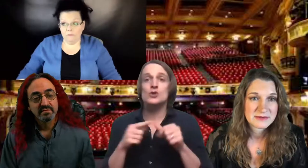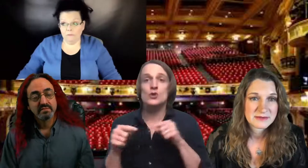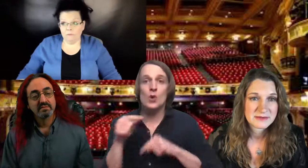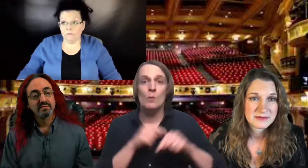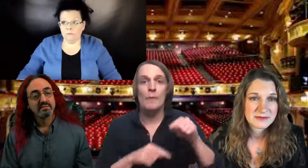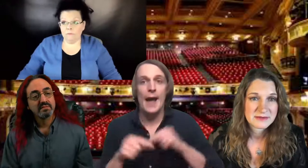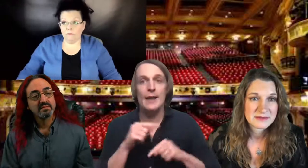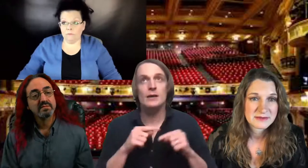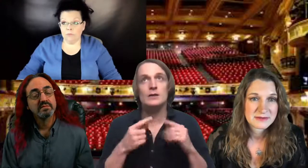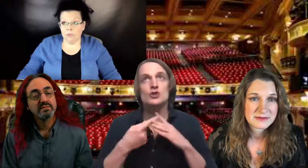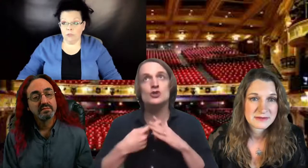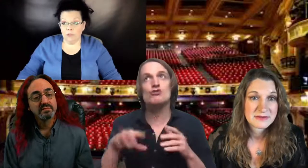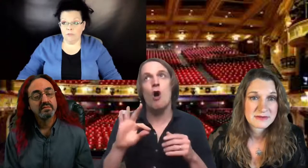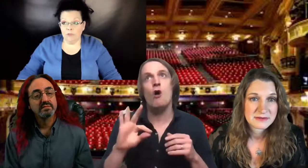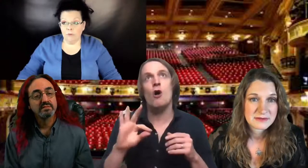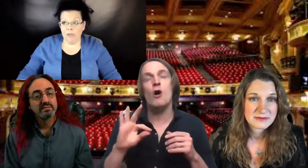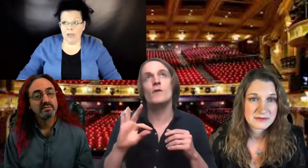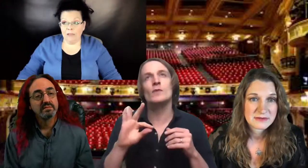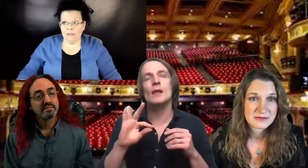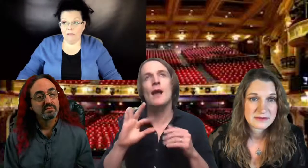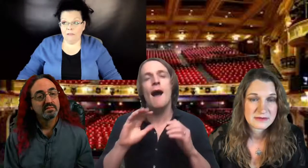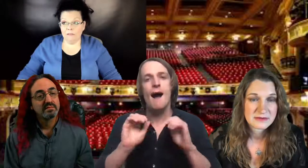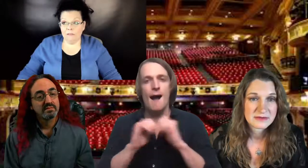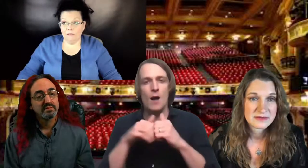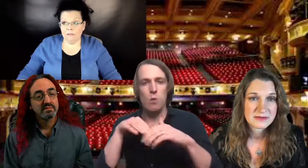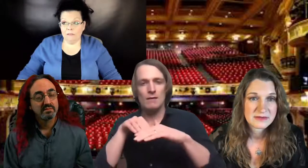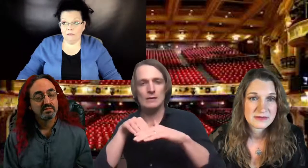Well, you'll have to go back